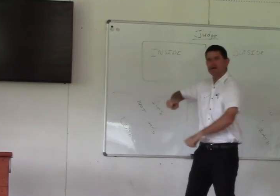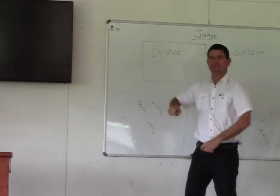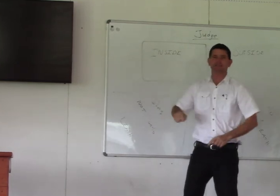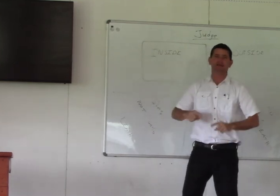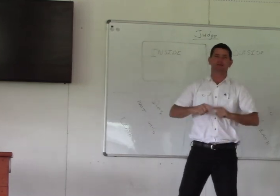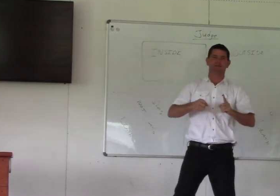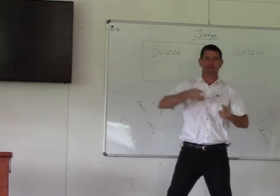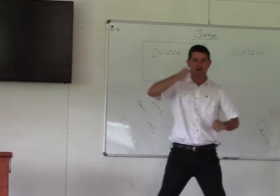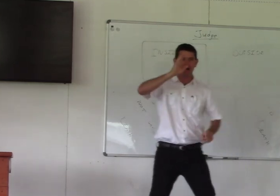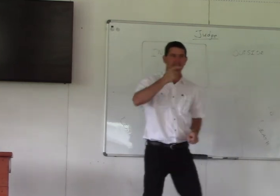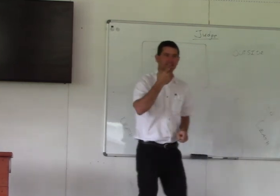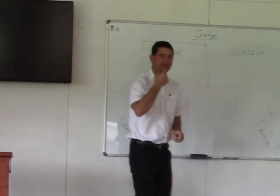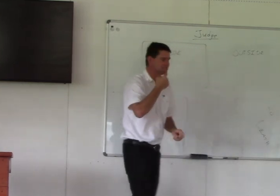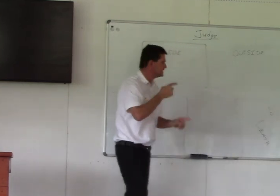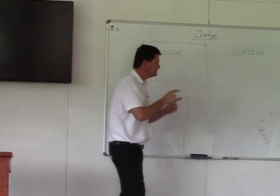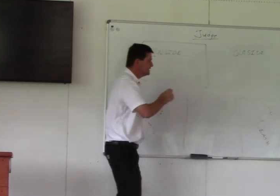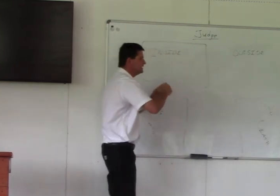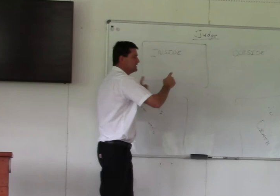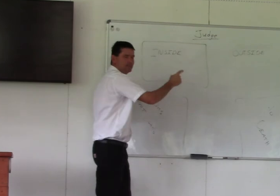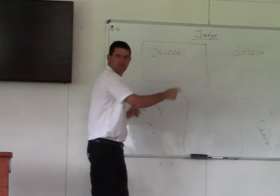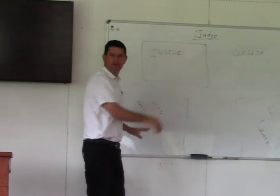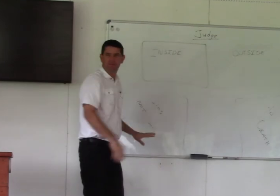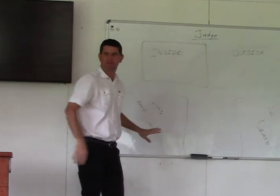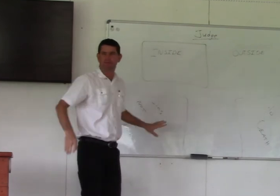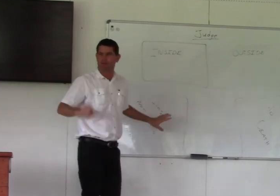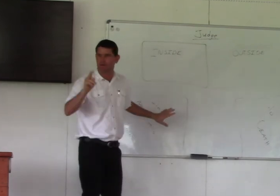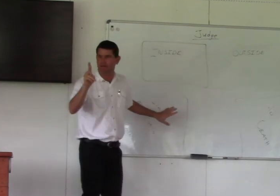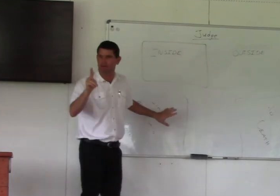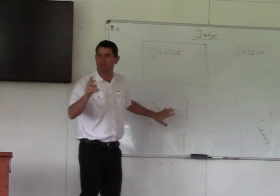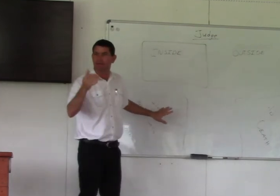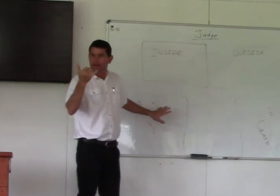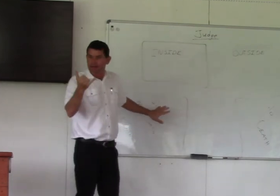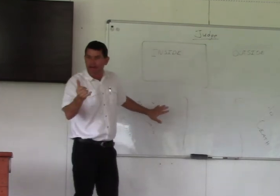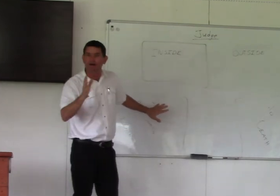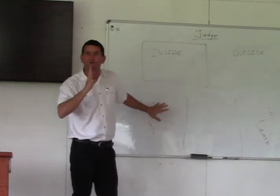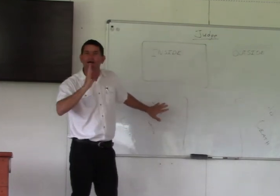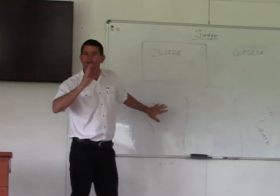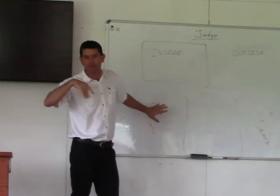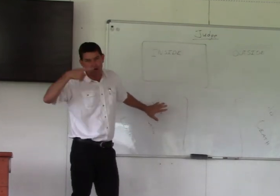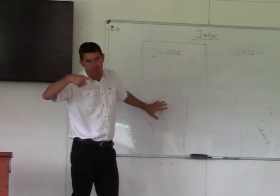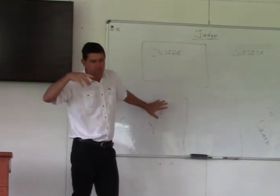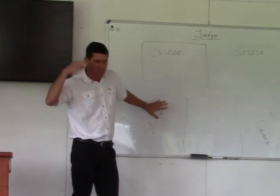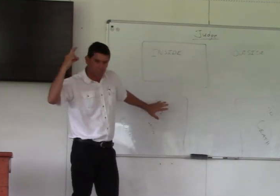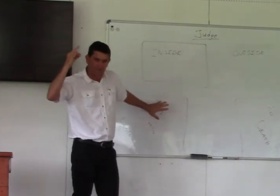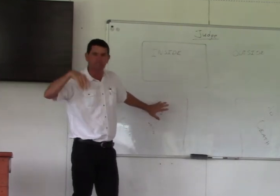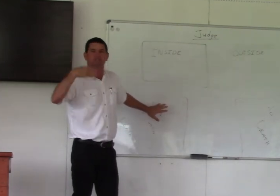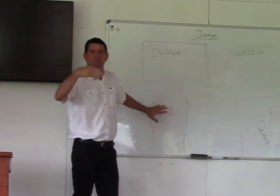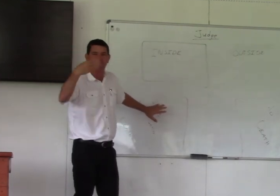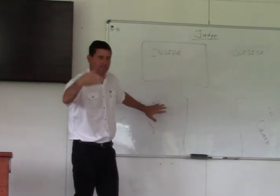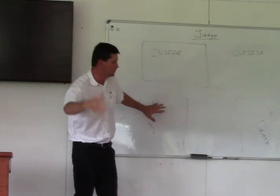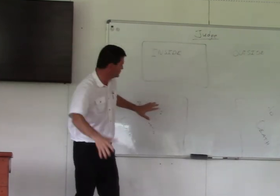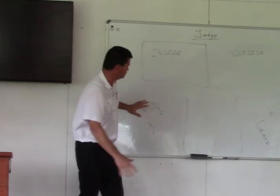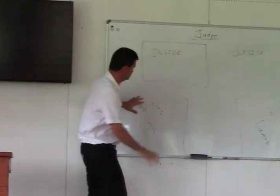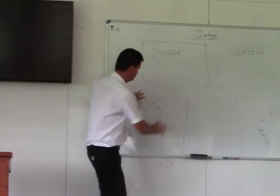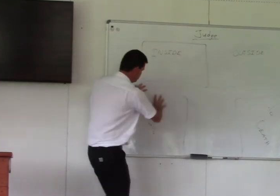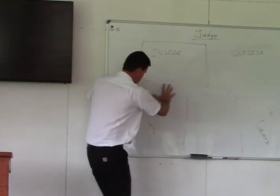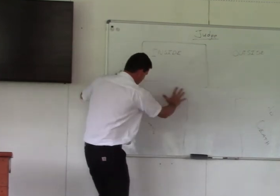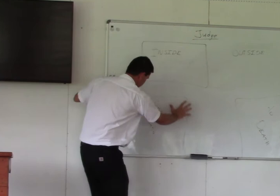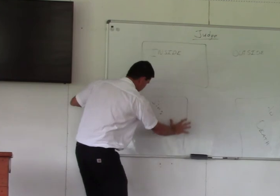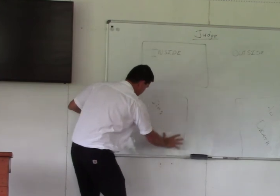Must, but God says, different. Okay, now I'll talk, preach, continue. This